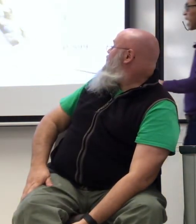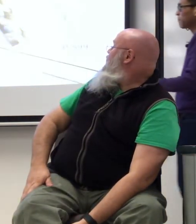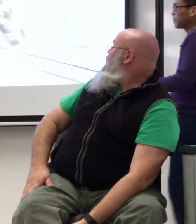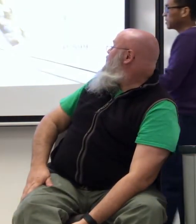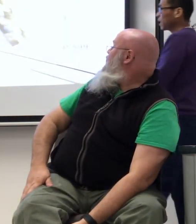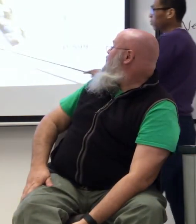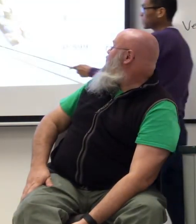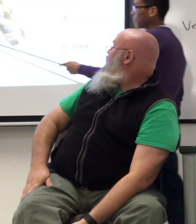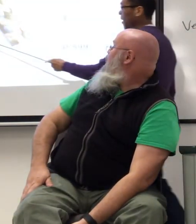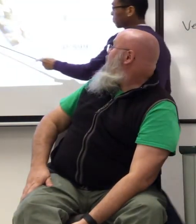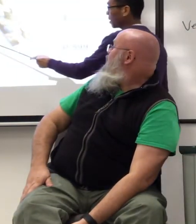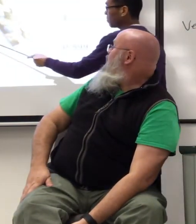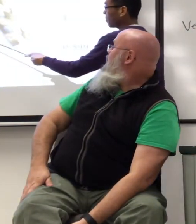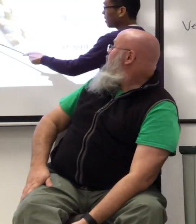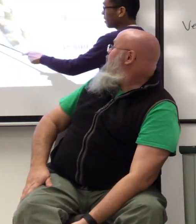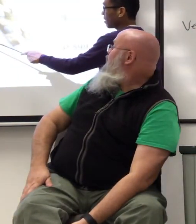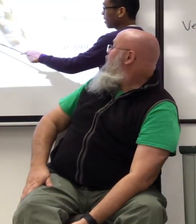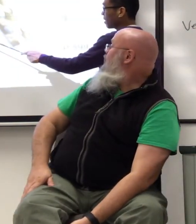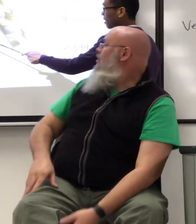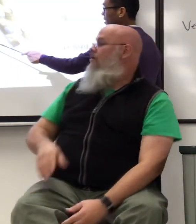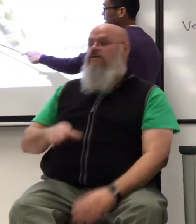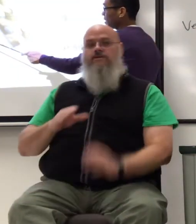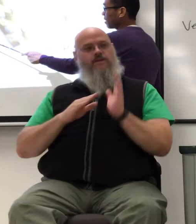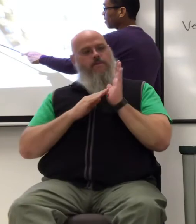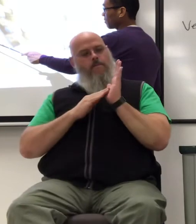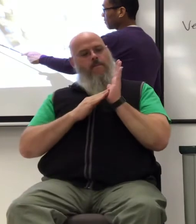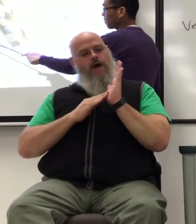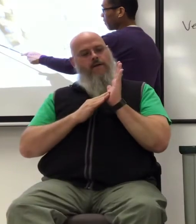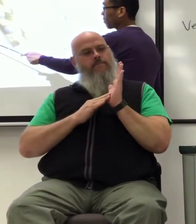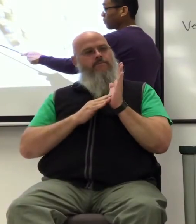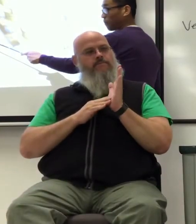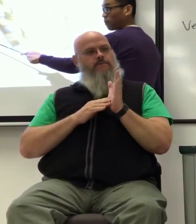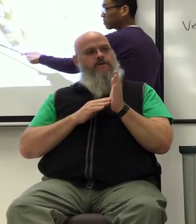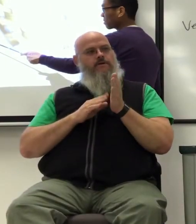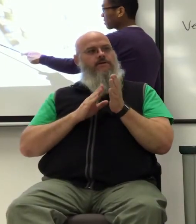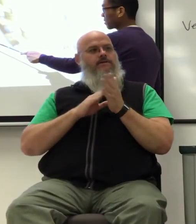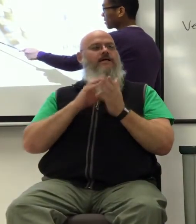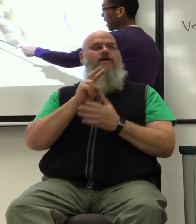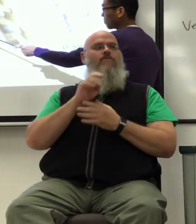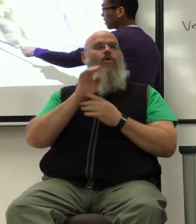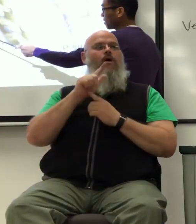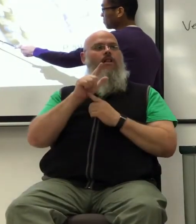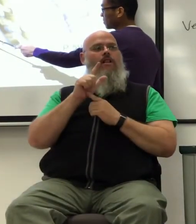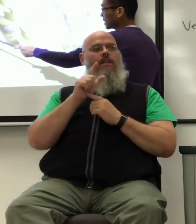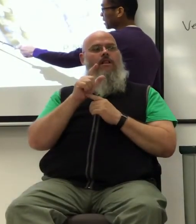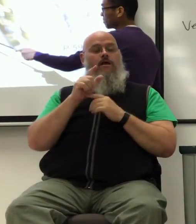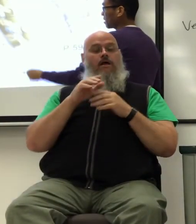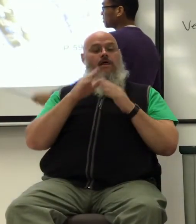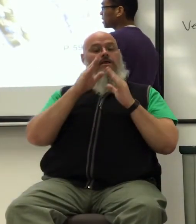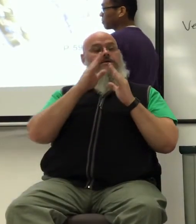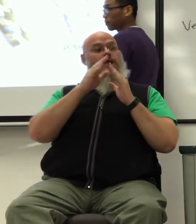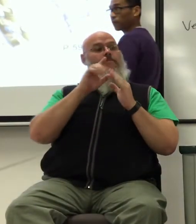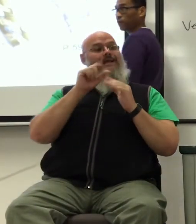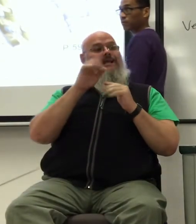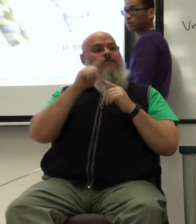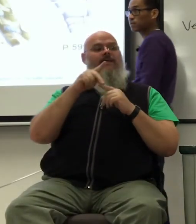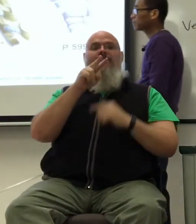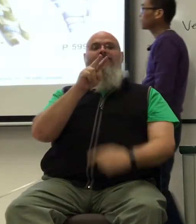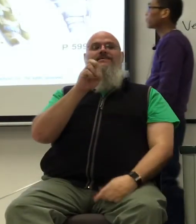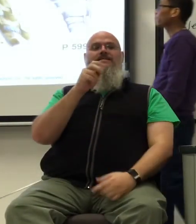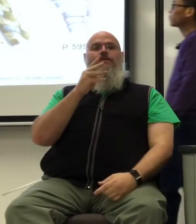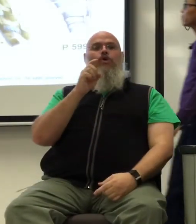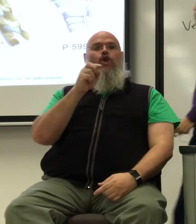Well, that having been said, what's the bottom lip? The vocal fold. So the top lip is going to be the vestibular fold.